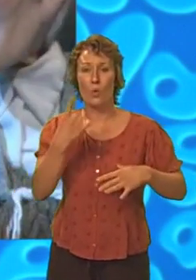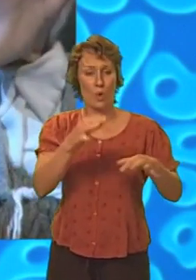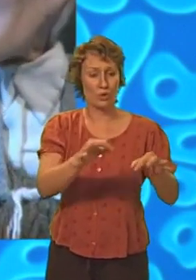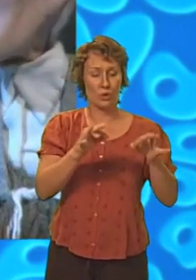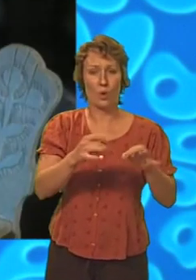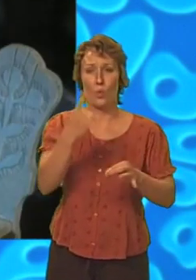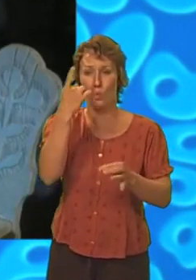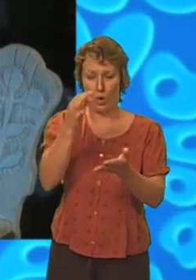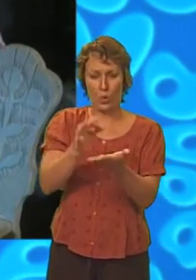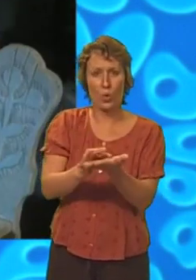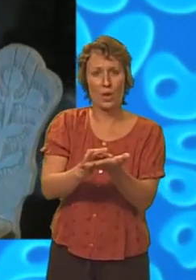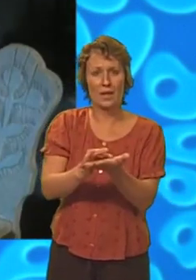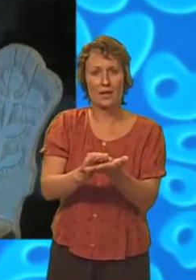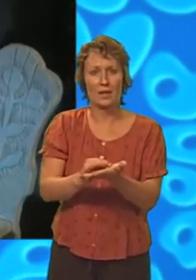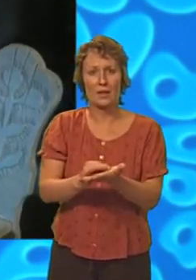penny.